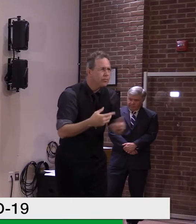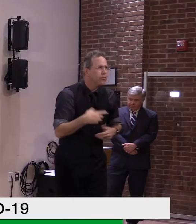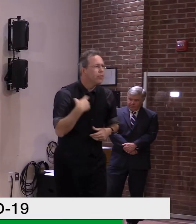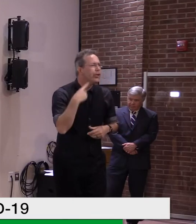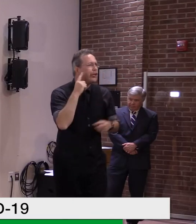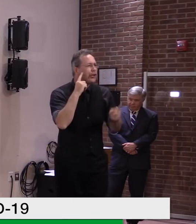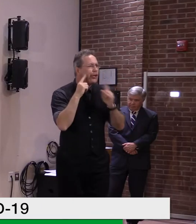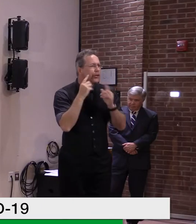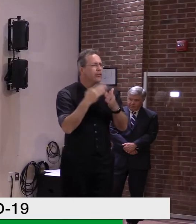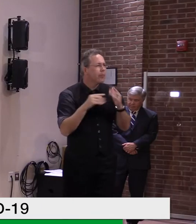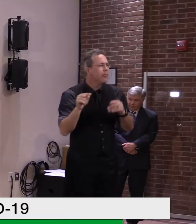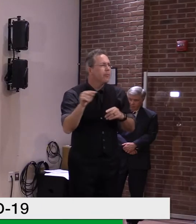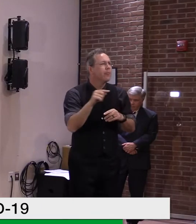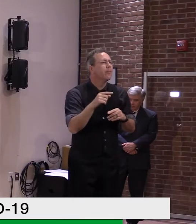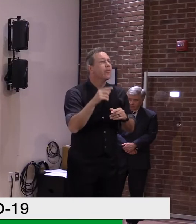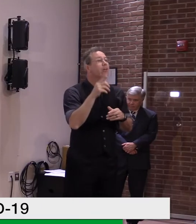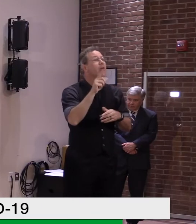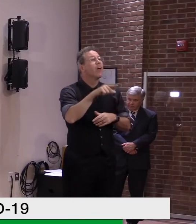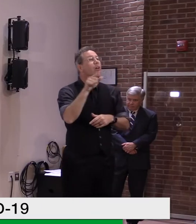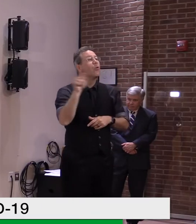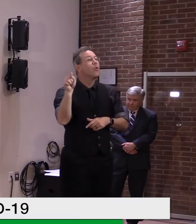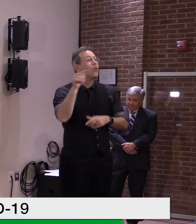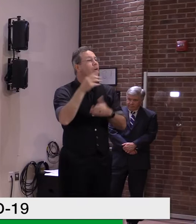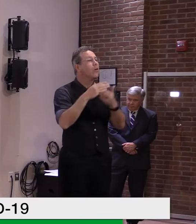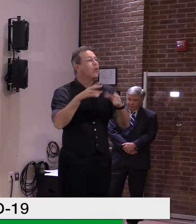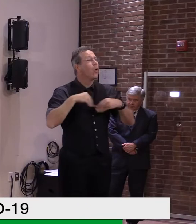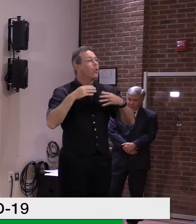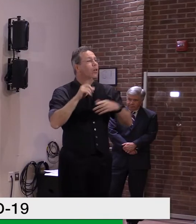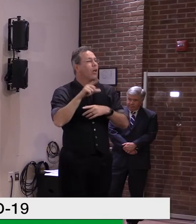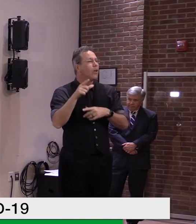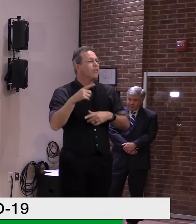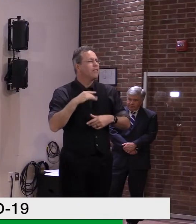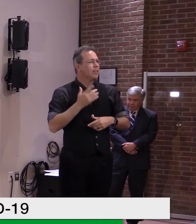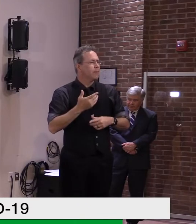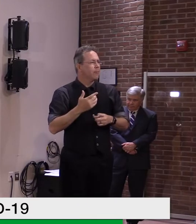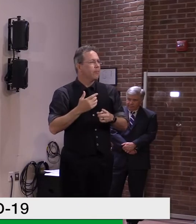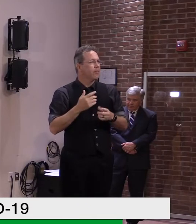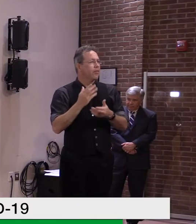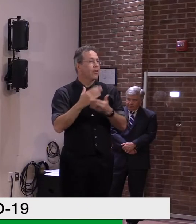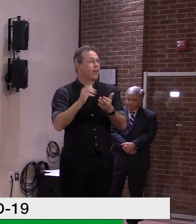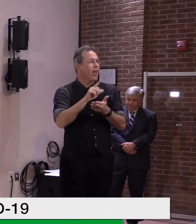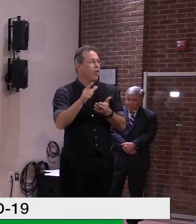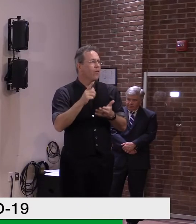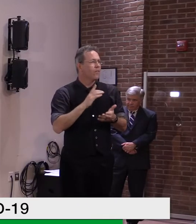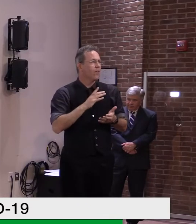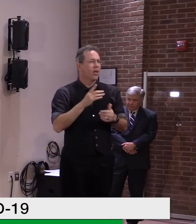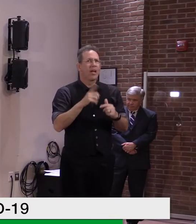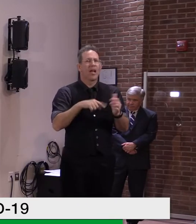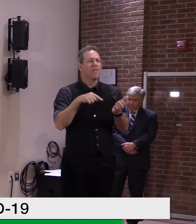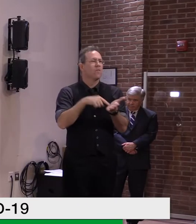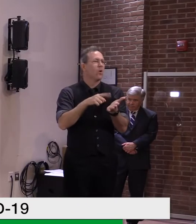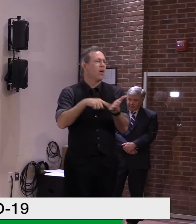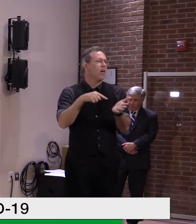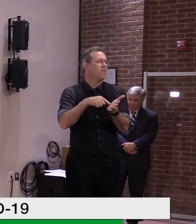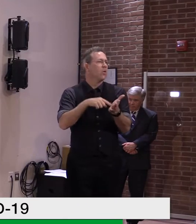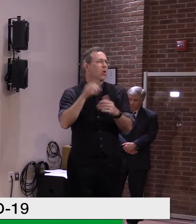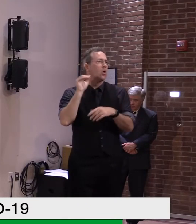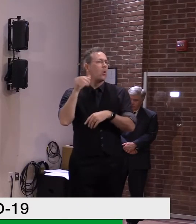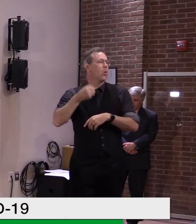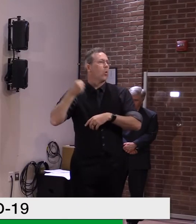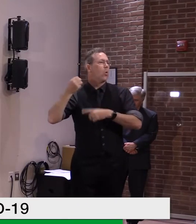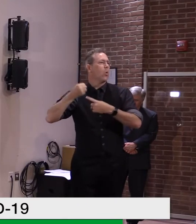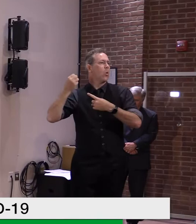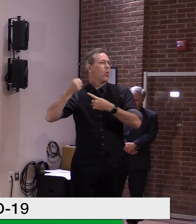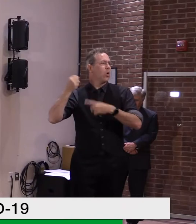of the landlords that some people are taking advantage of this situation and not paying rent because they don't have to.